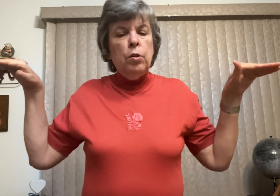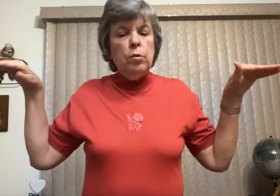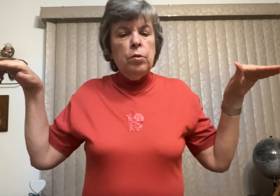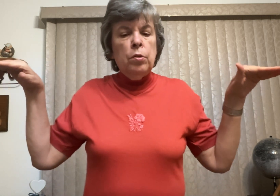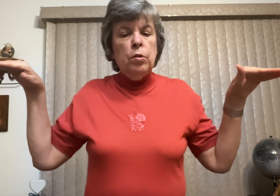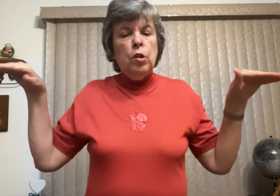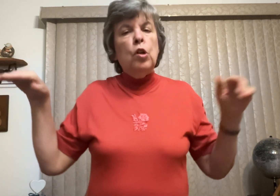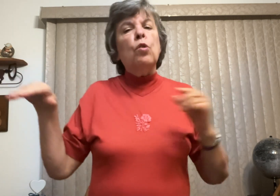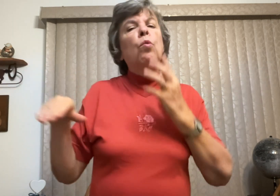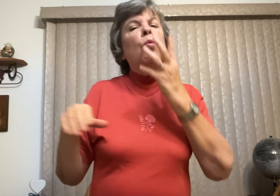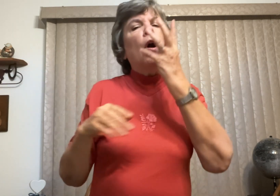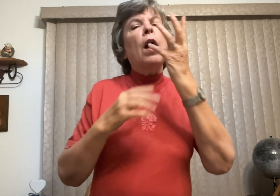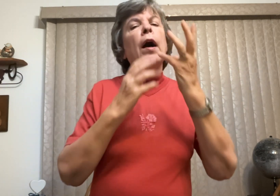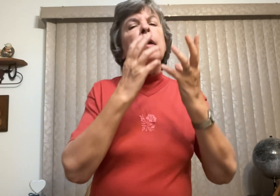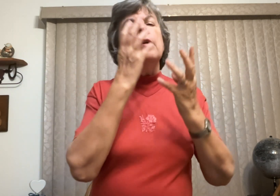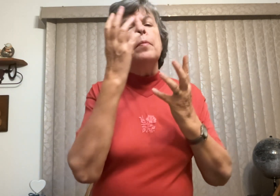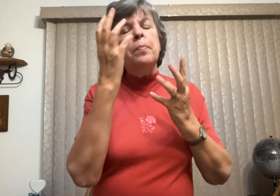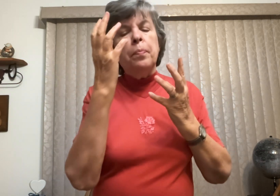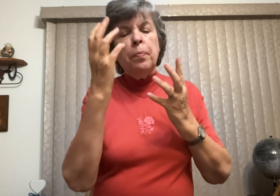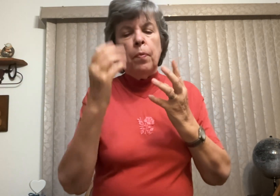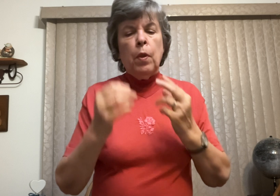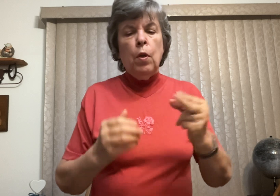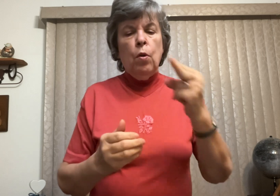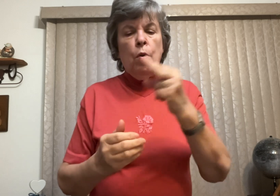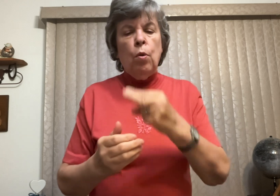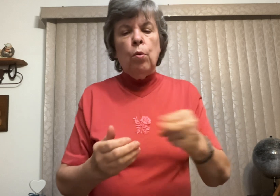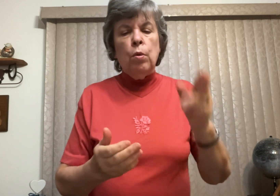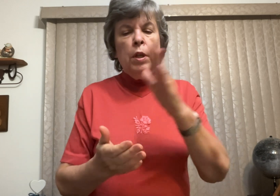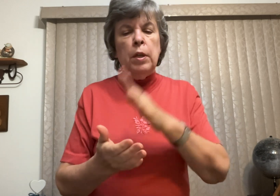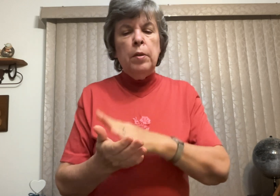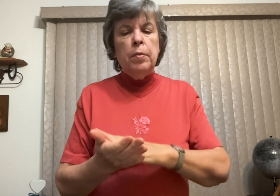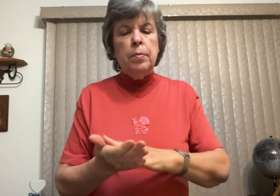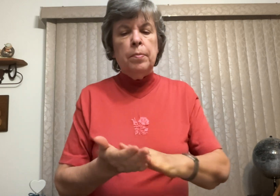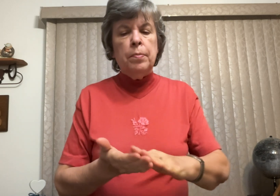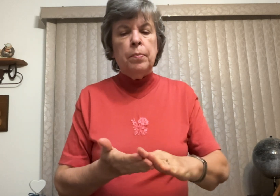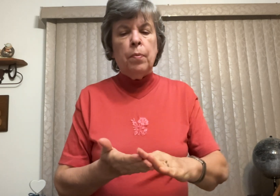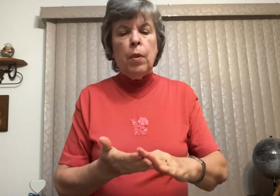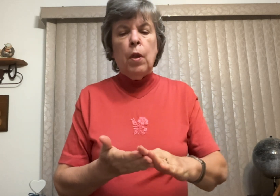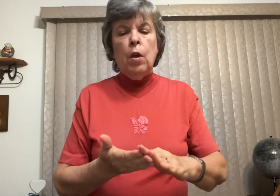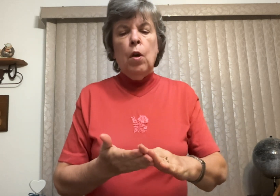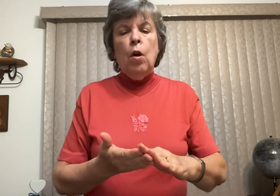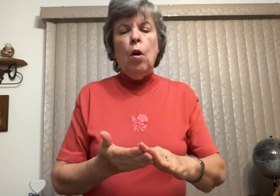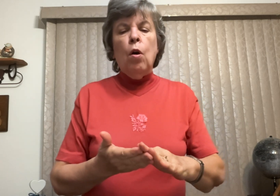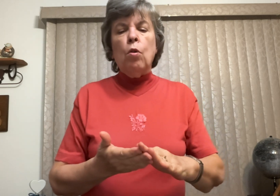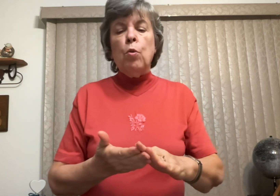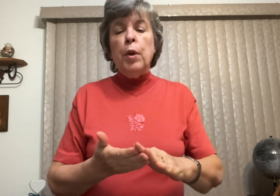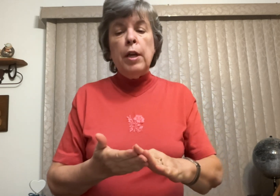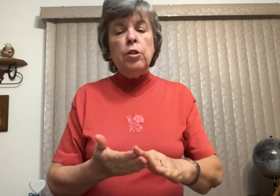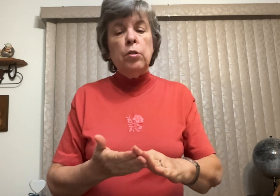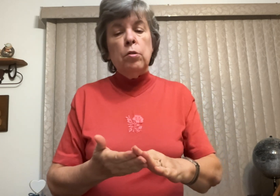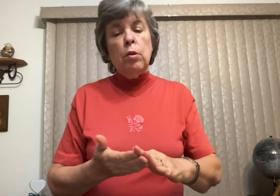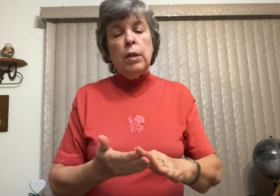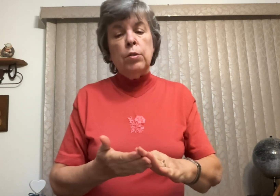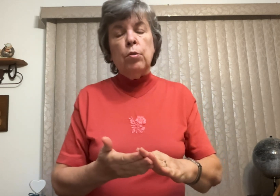angels cry, holy. All creation cries